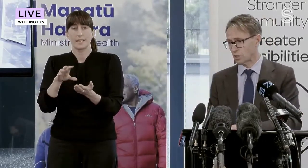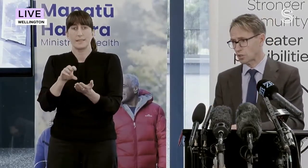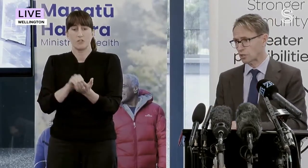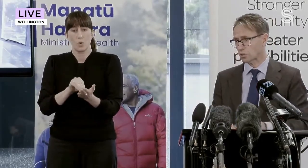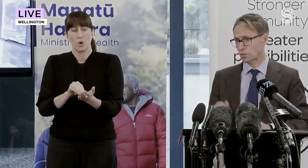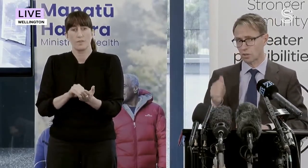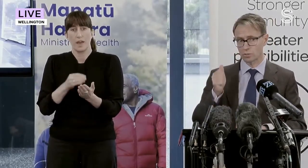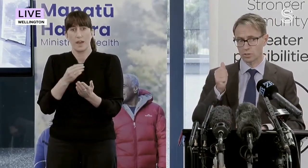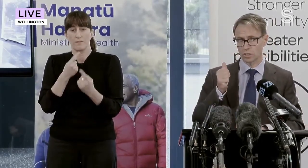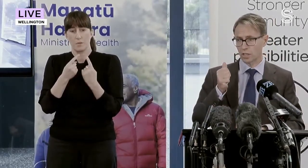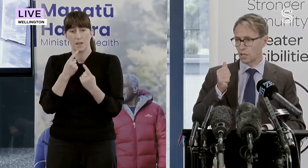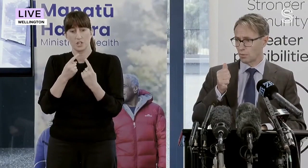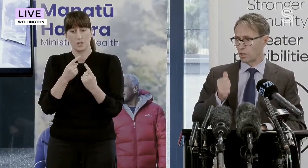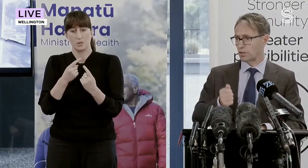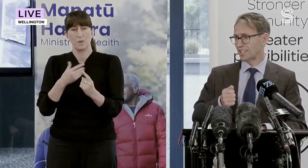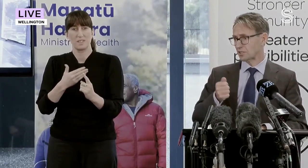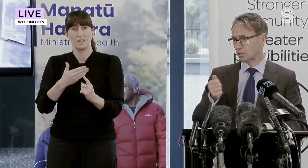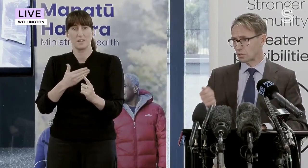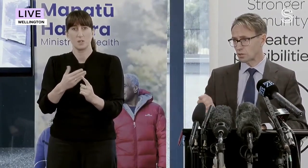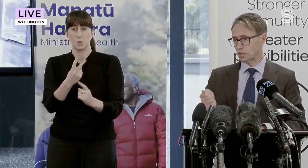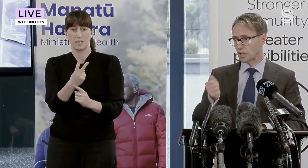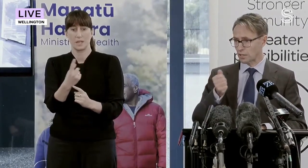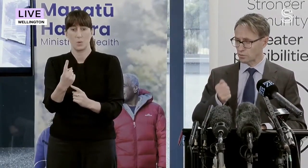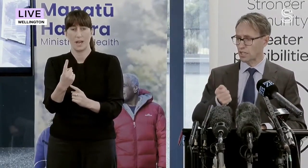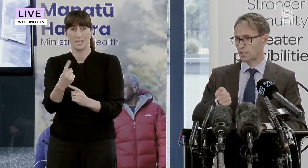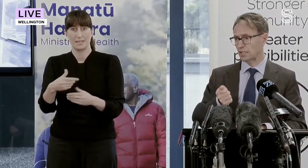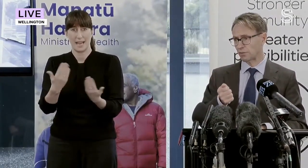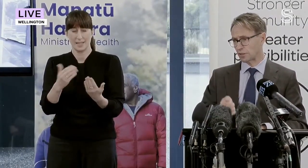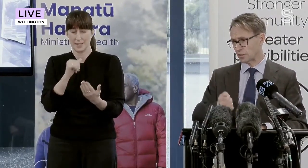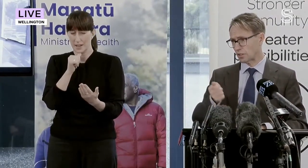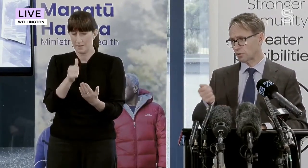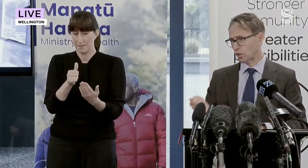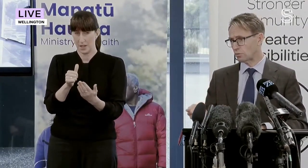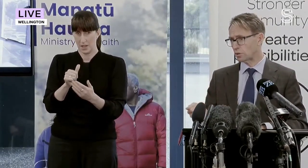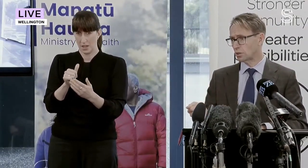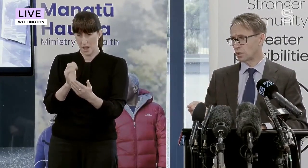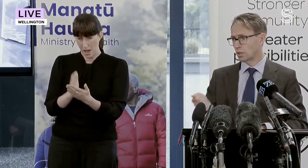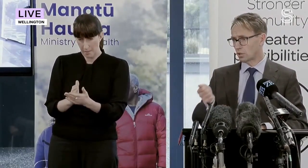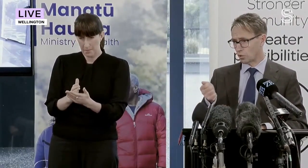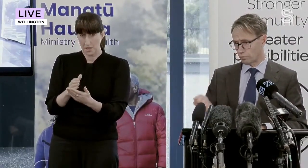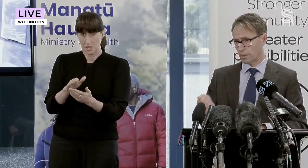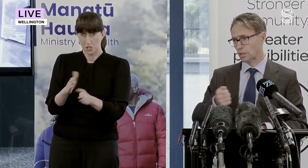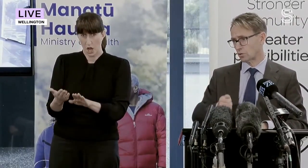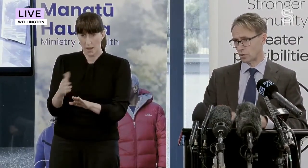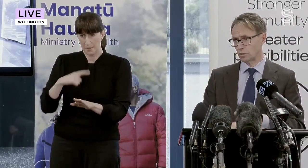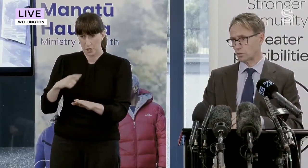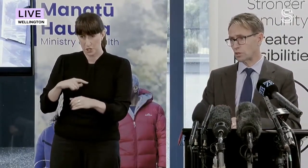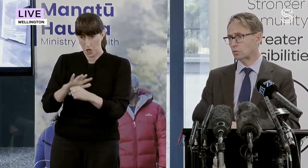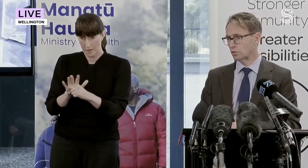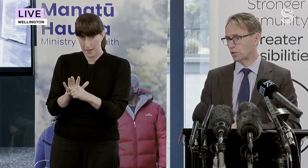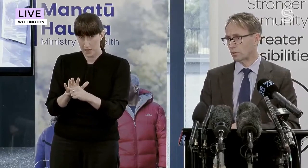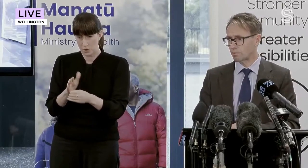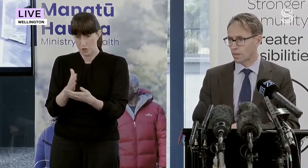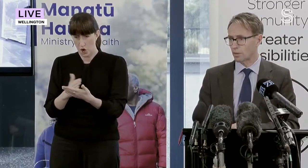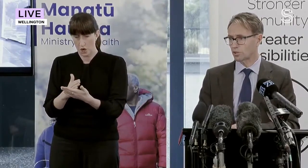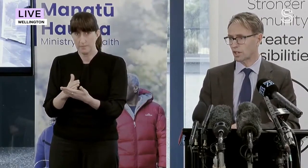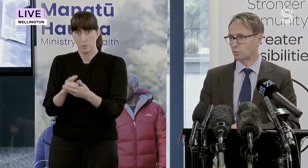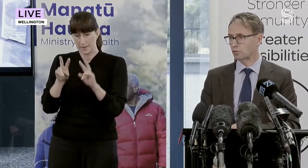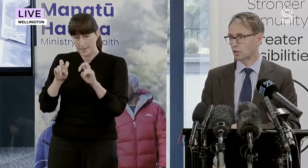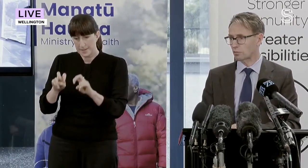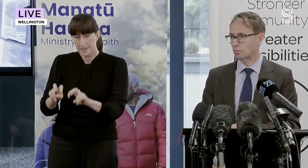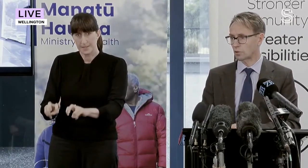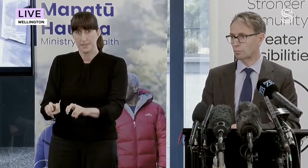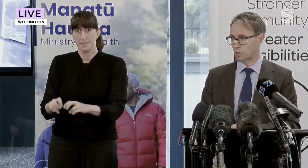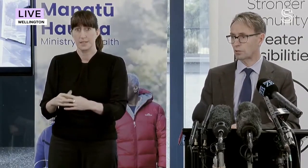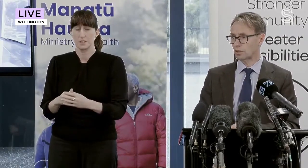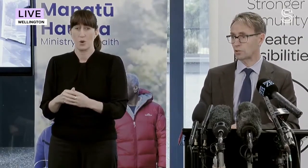of an infection. And so those where there's uncertainty are looked at carefully to see if COVID could have been a contributory cause. So I would say